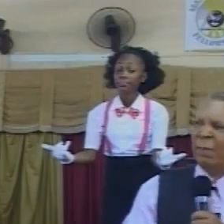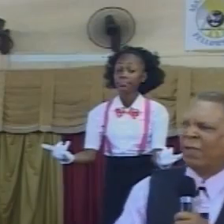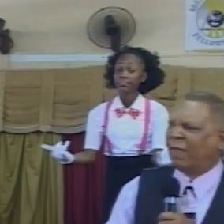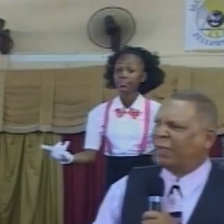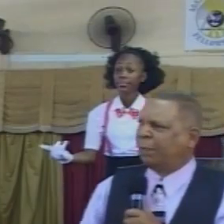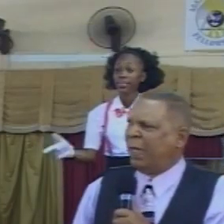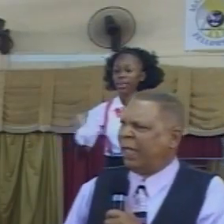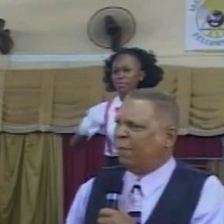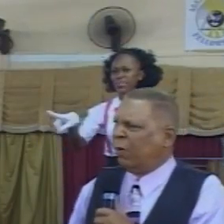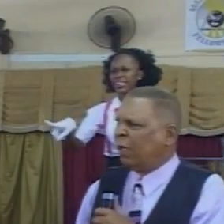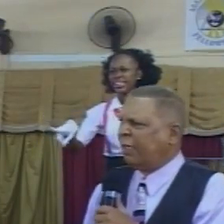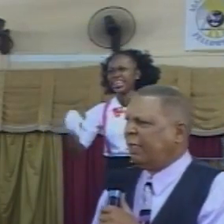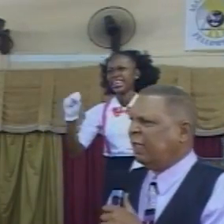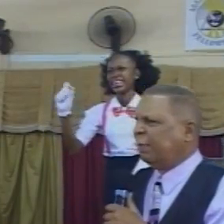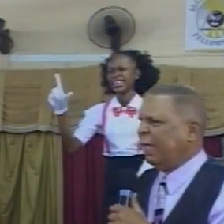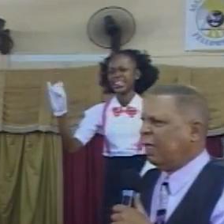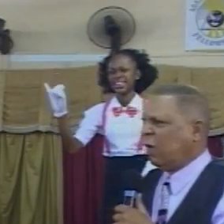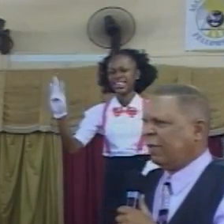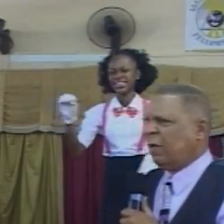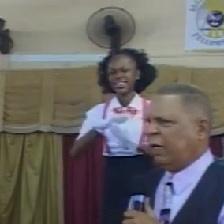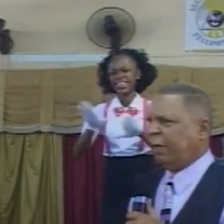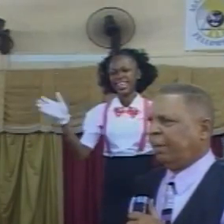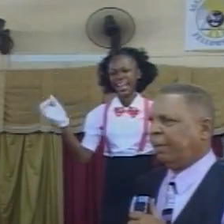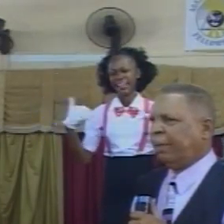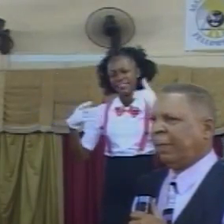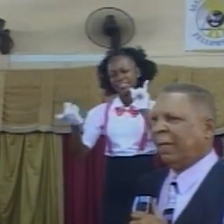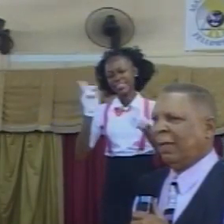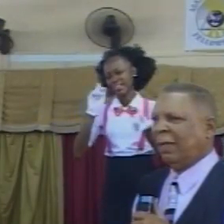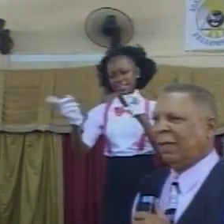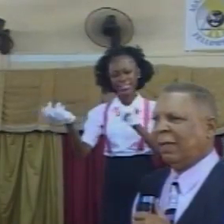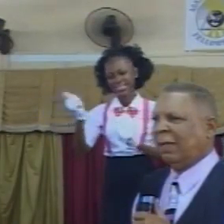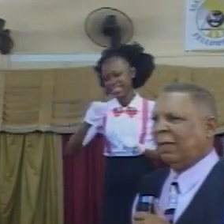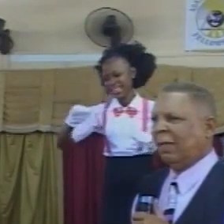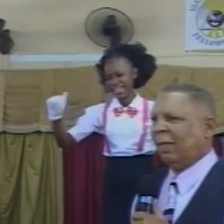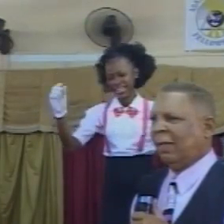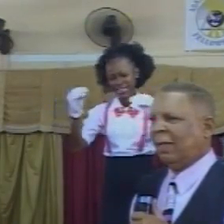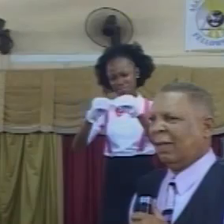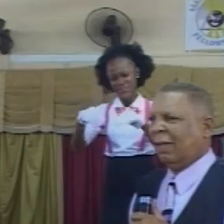But Slim doesn't have to speak anymore because he's still speaking to us down here.